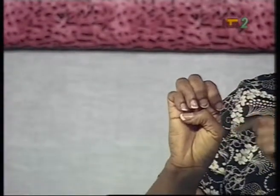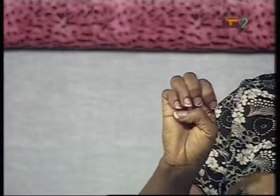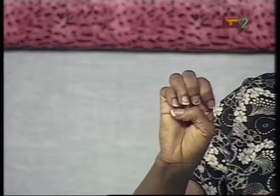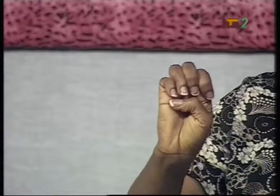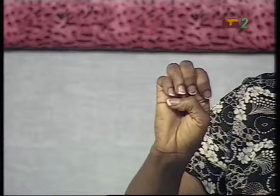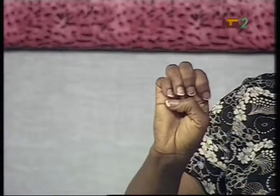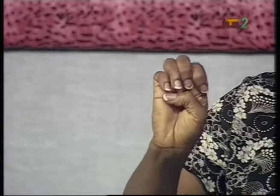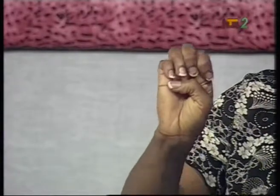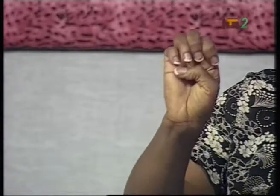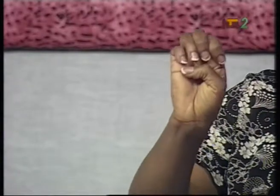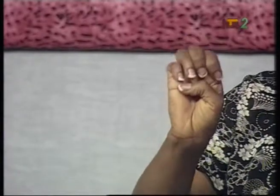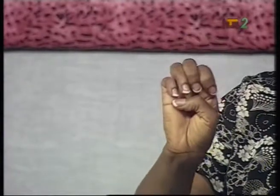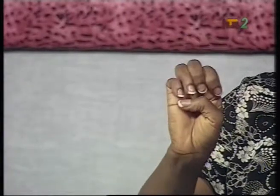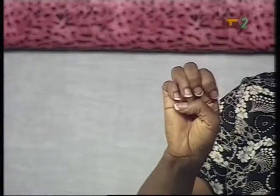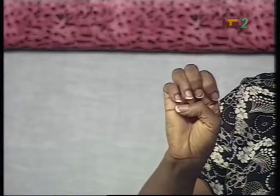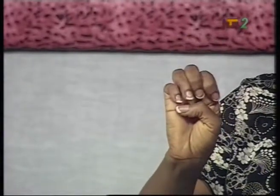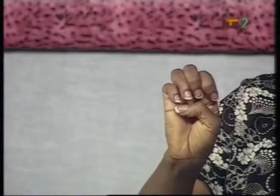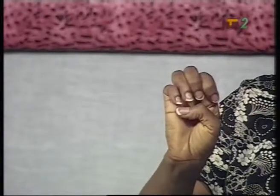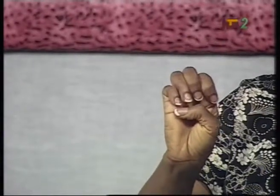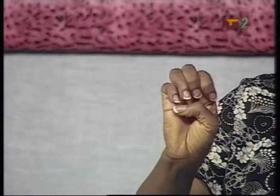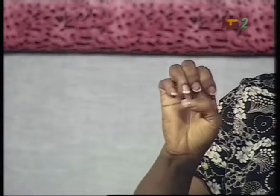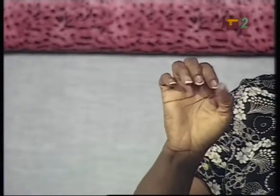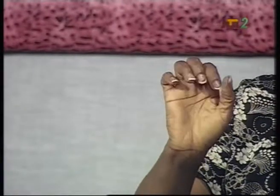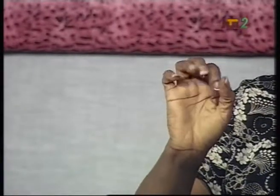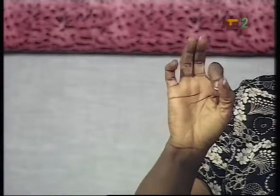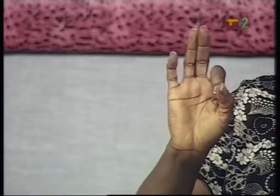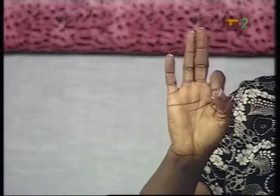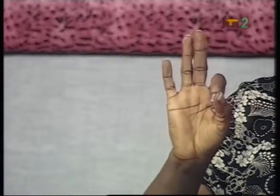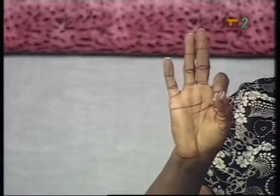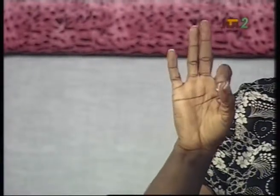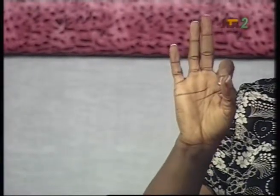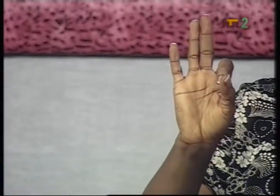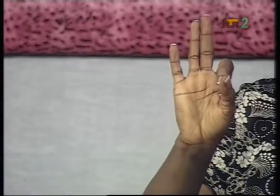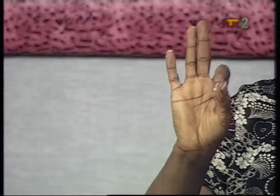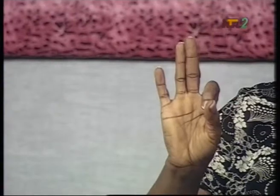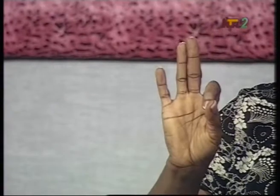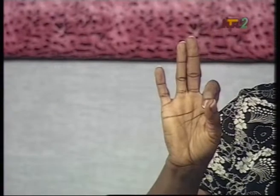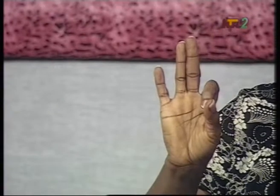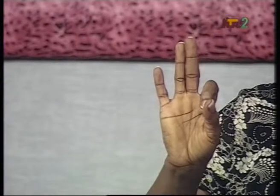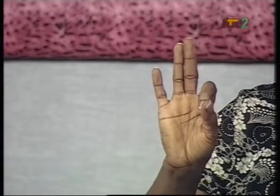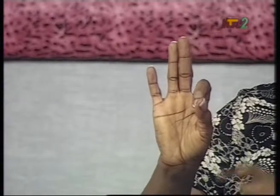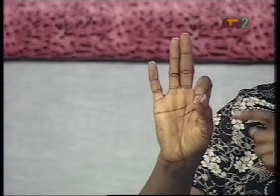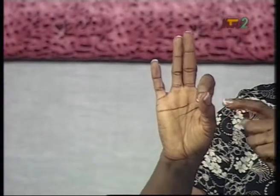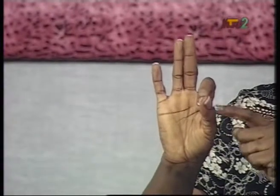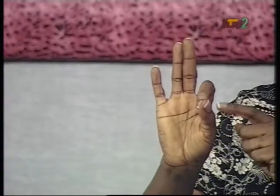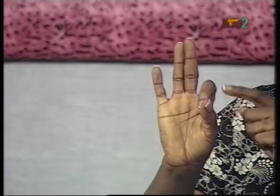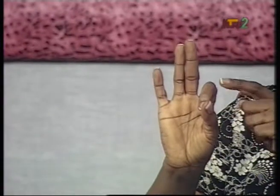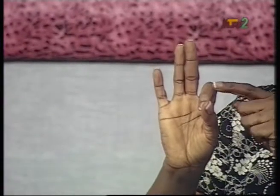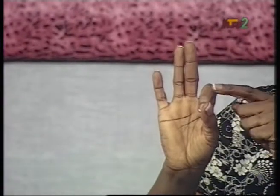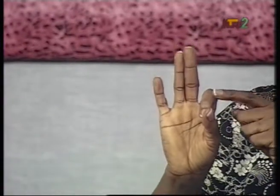shape formed. This is letter E. And of course, F is this way. Your thumb click to the index